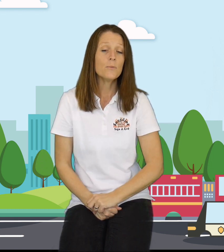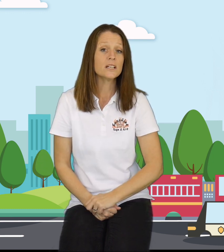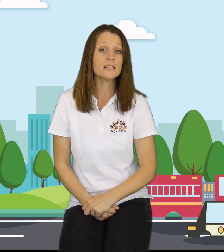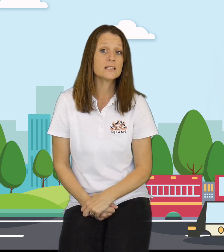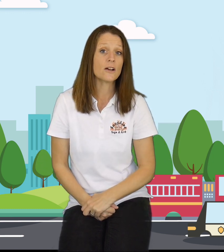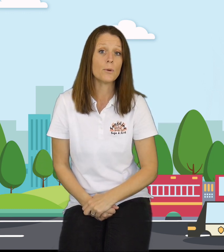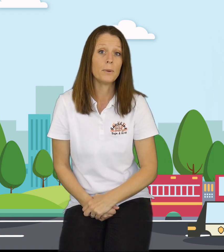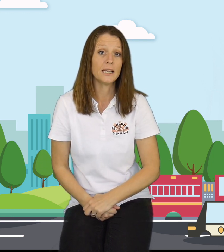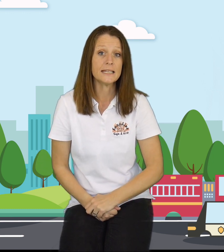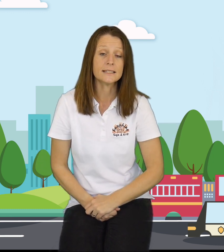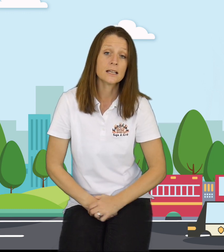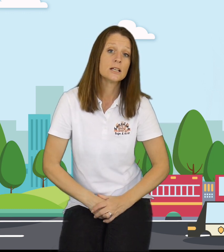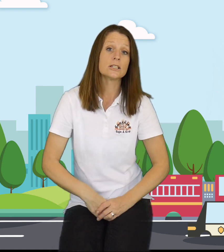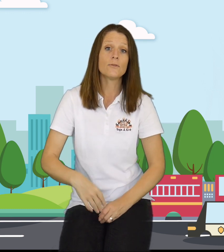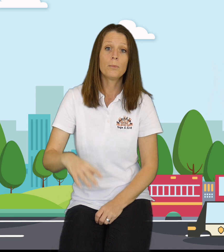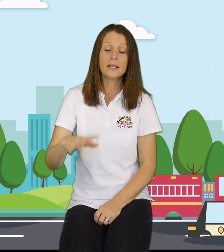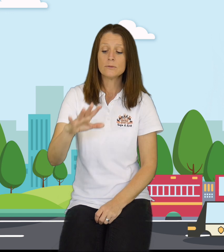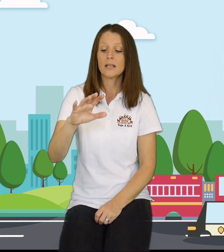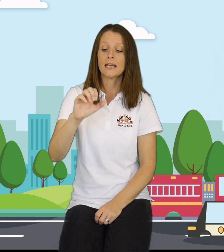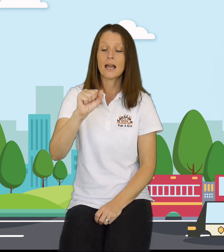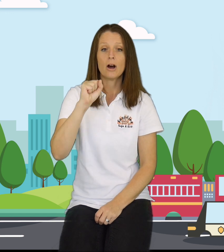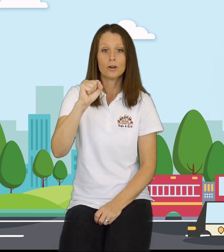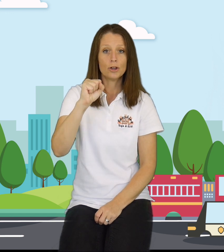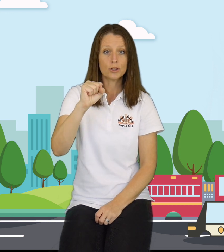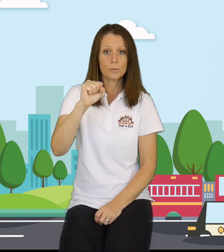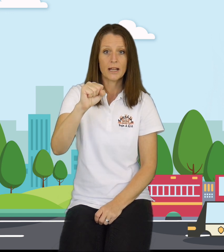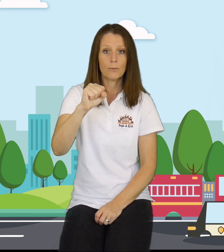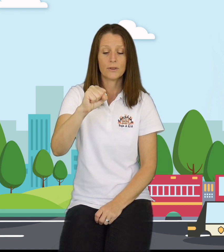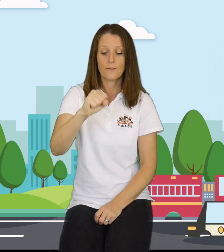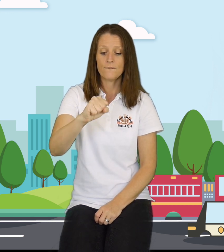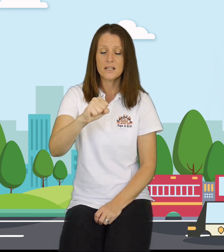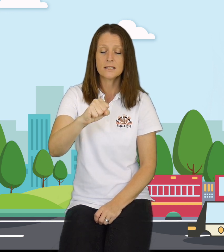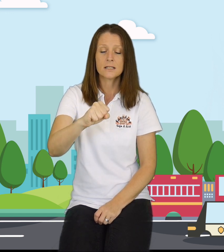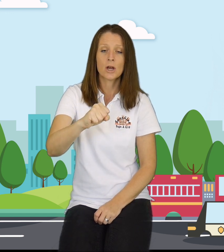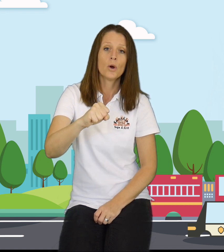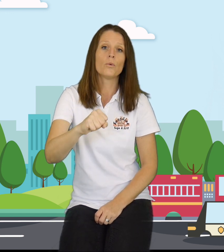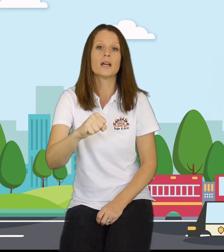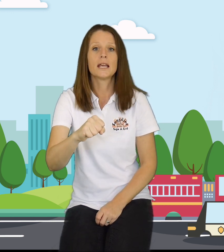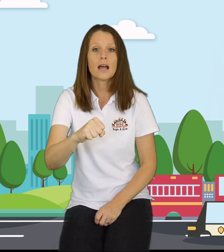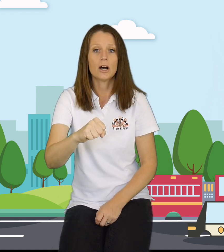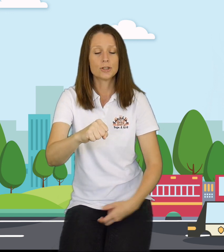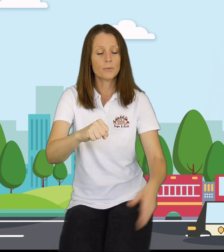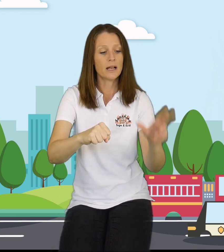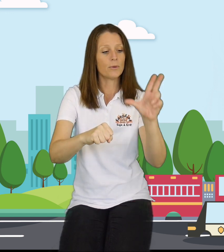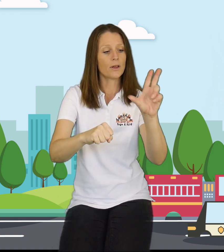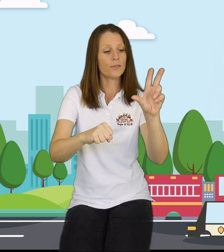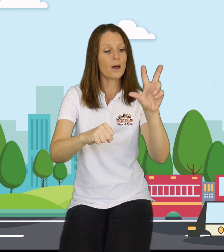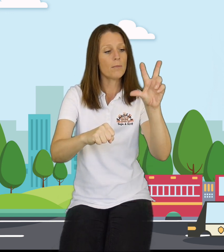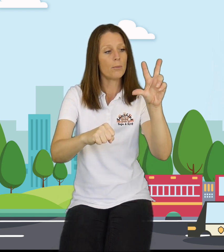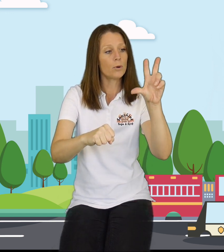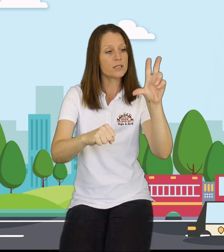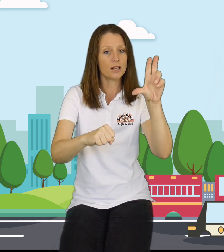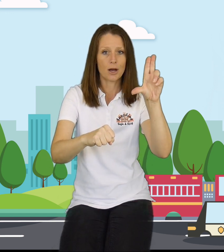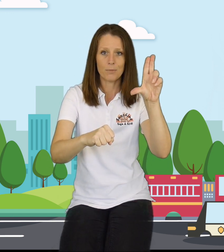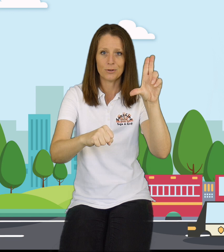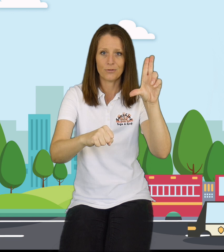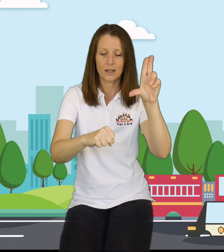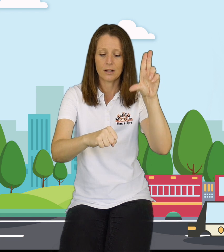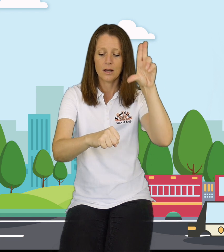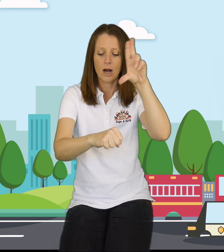need the sign for police. So for police, we're going to get our non-dominant hand with our fist. We're going to get our dominant hand with our thumb, our pointer and our middle finger. Our